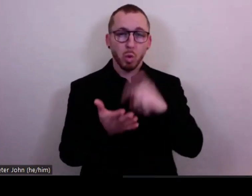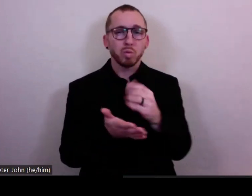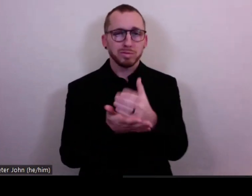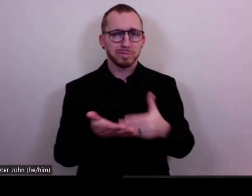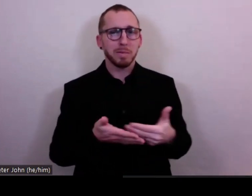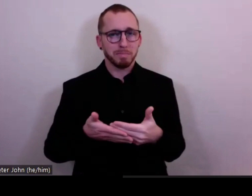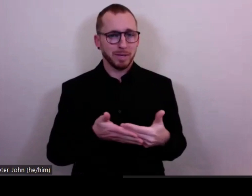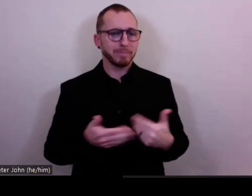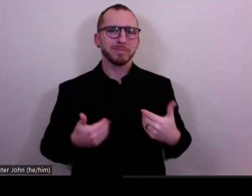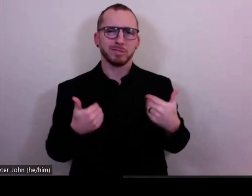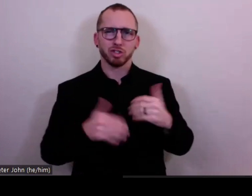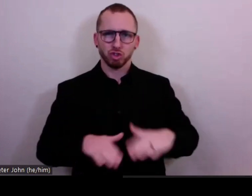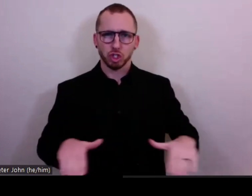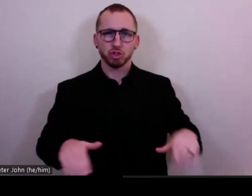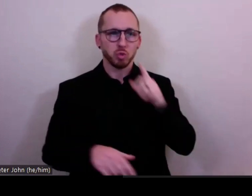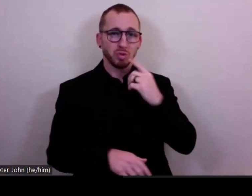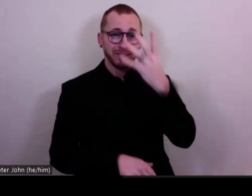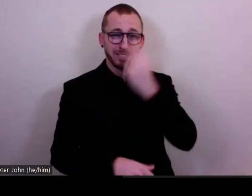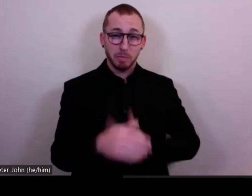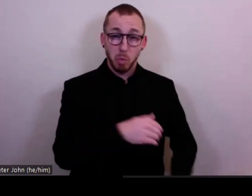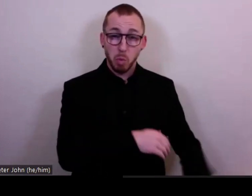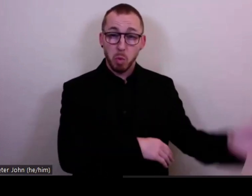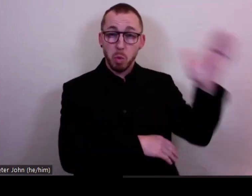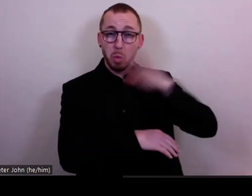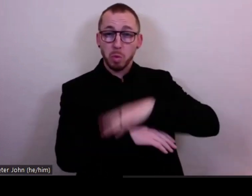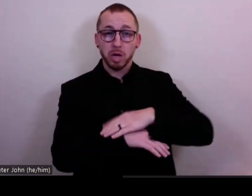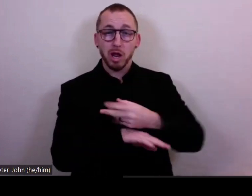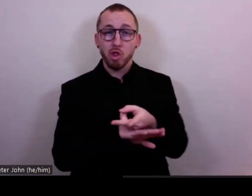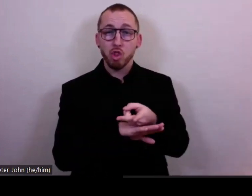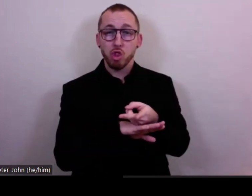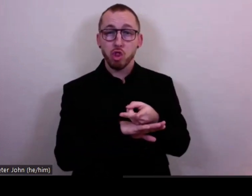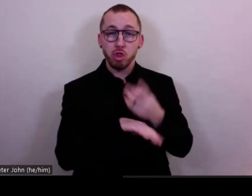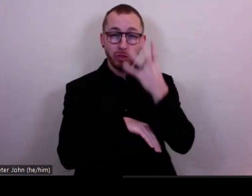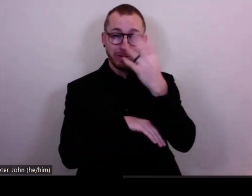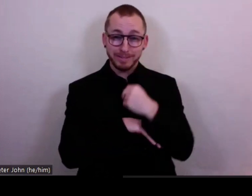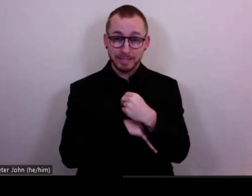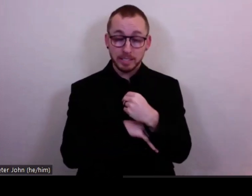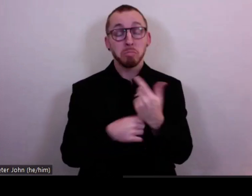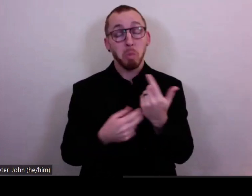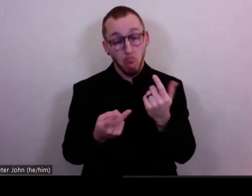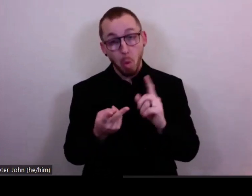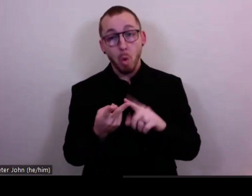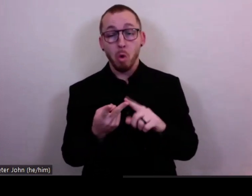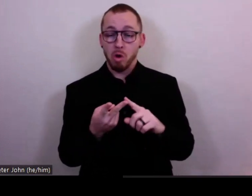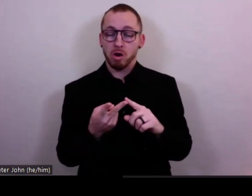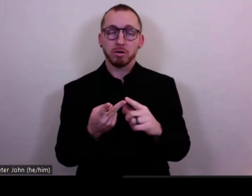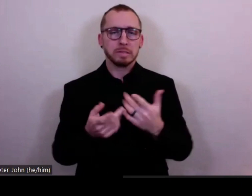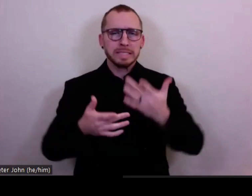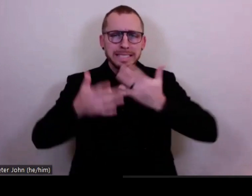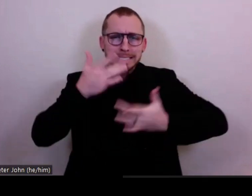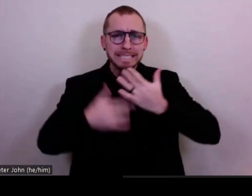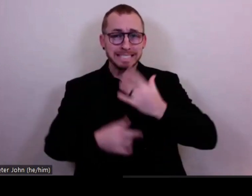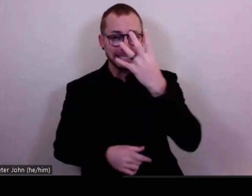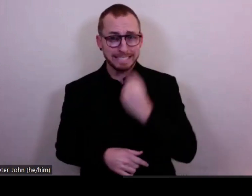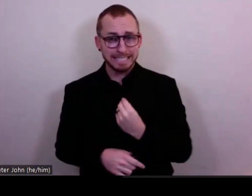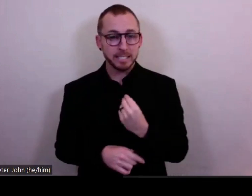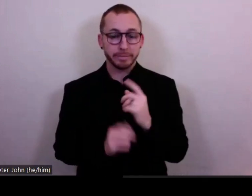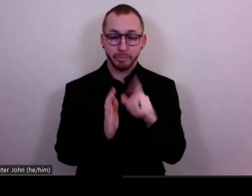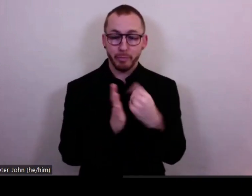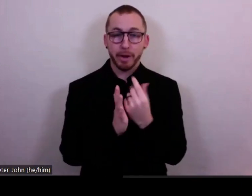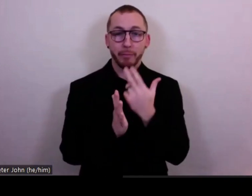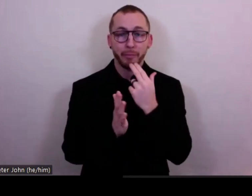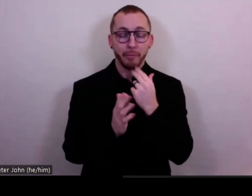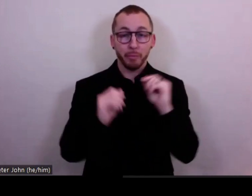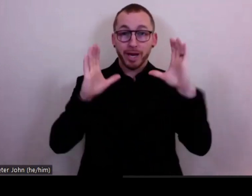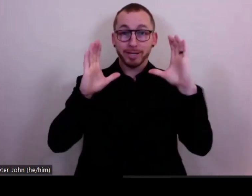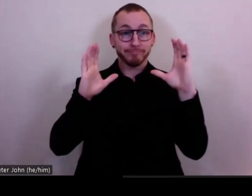but you also have the kiddos that are just functioning on 1 hour sleep, if that. Mom or primary caregiver will